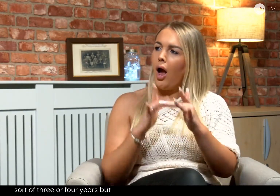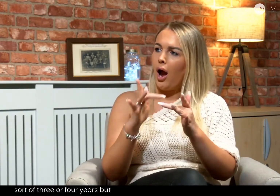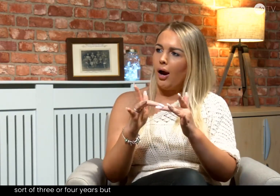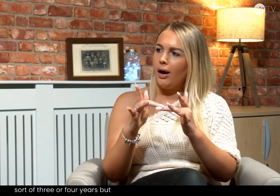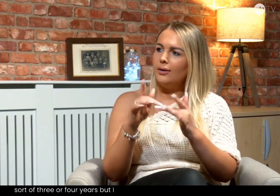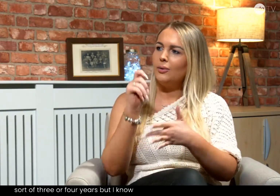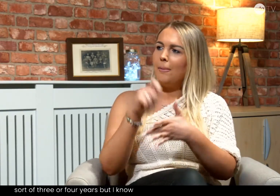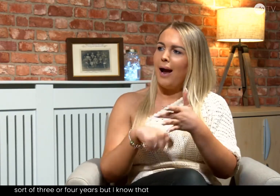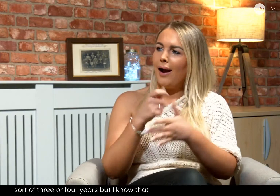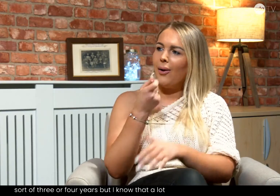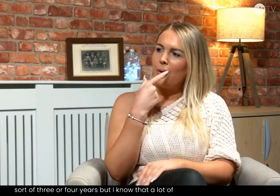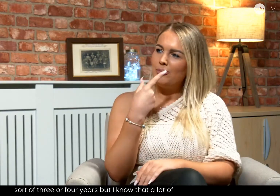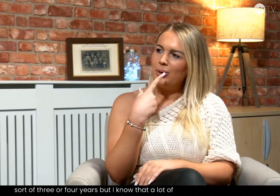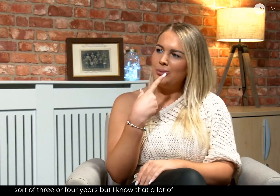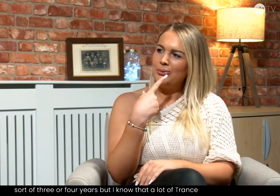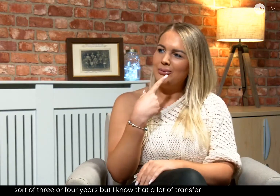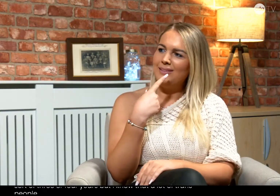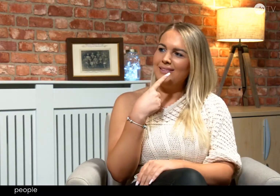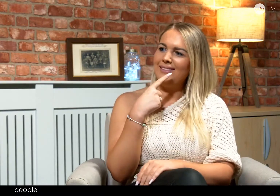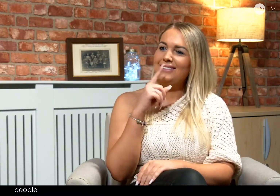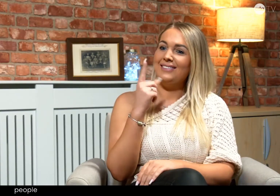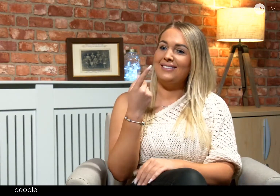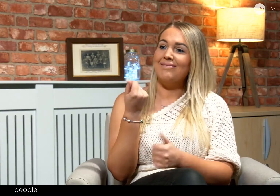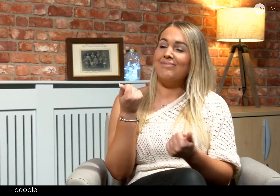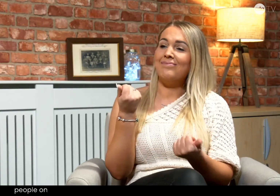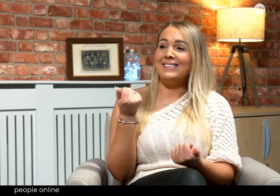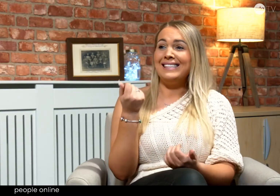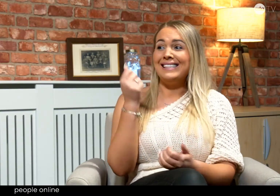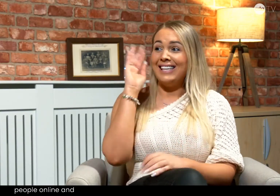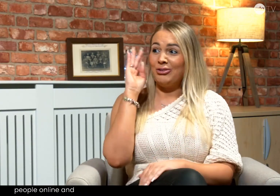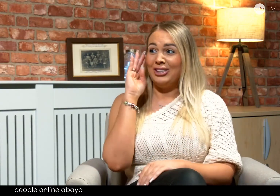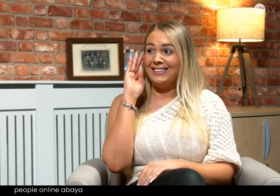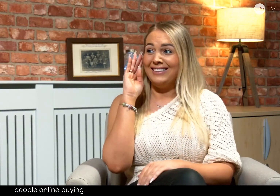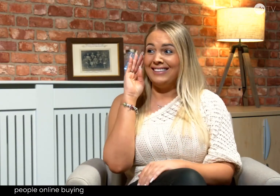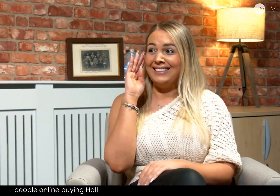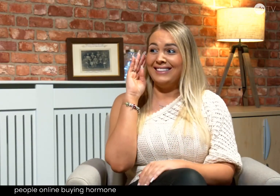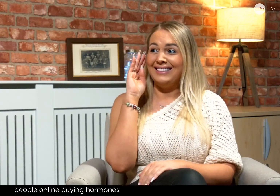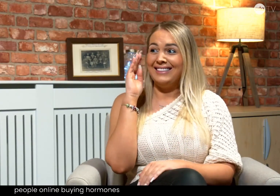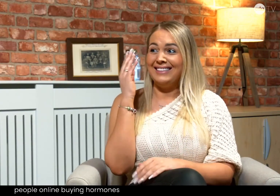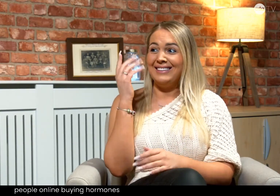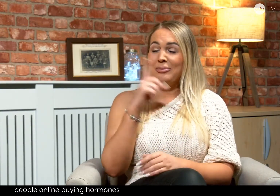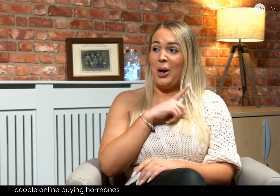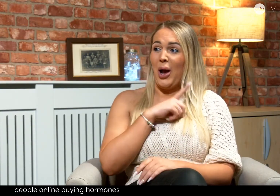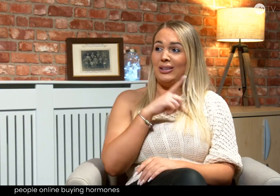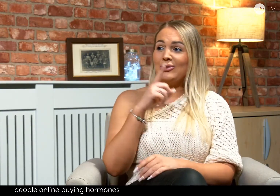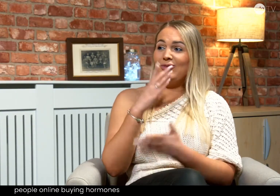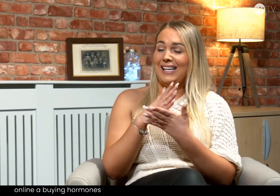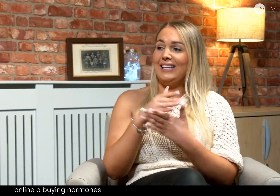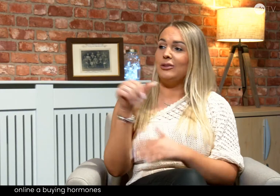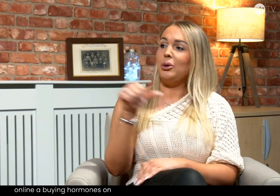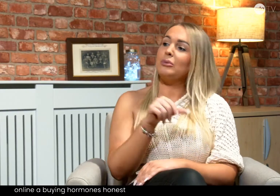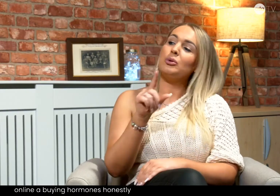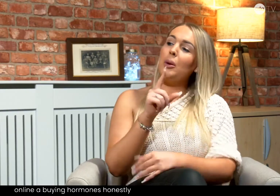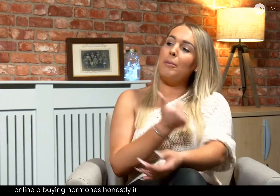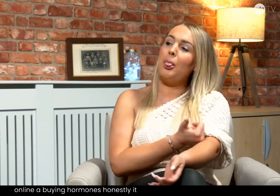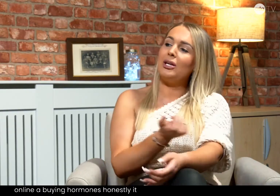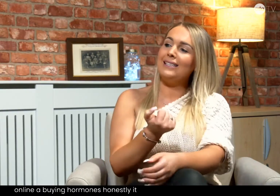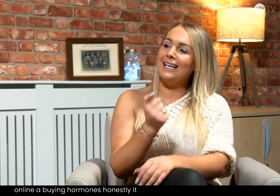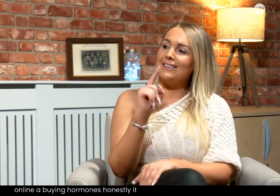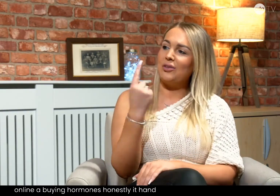trans people online are buying hormones. Honestly, it can be a bit dangerous because